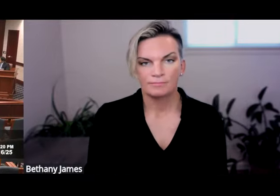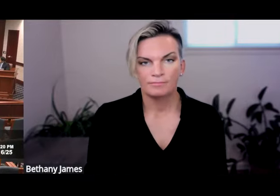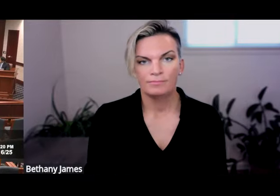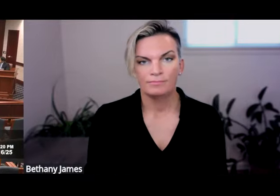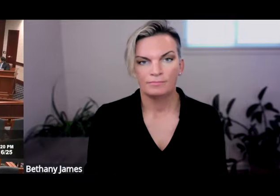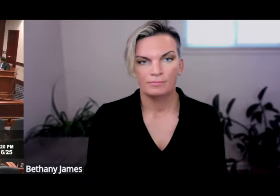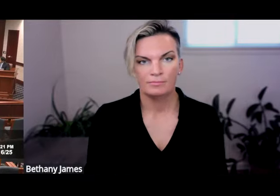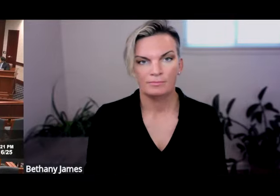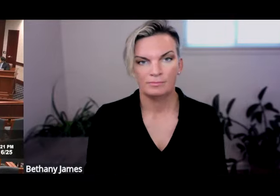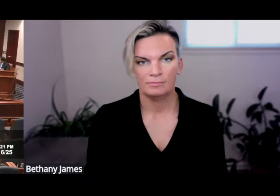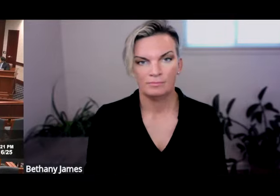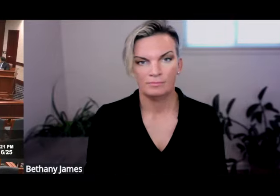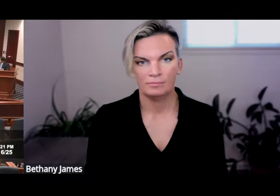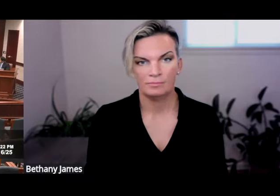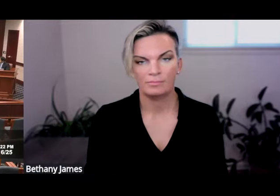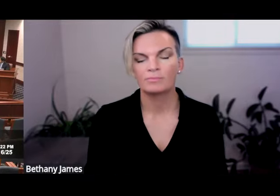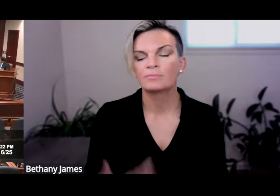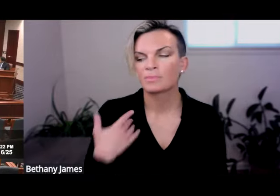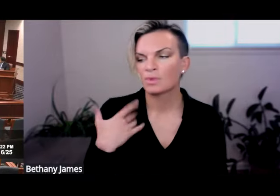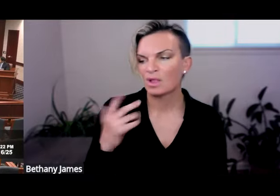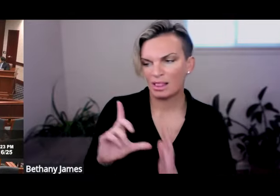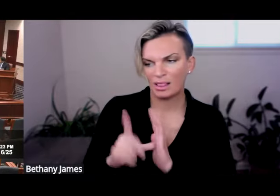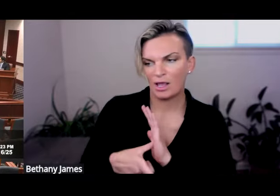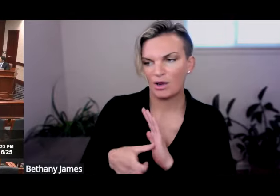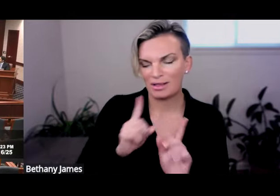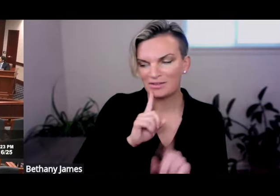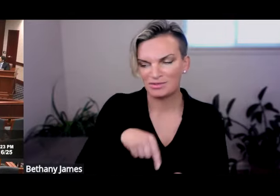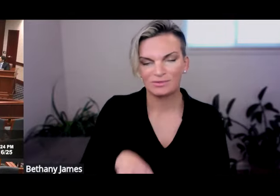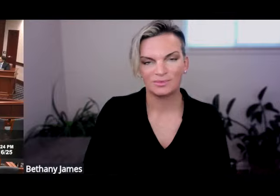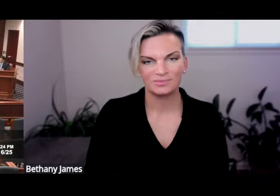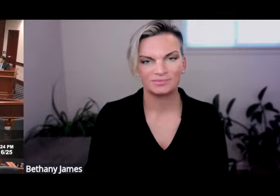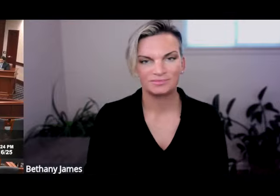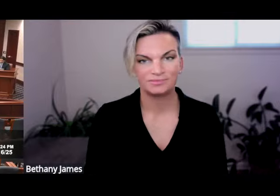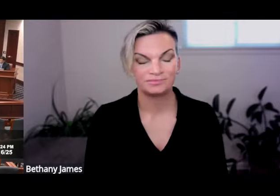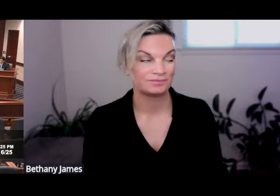Just, we'll come back to you with that one. Okay. Okay.